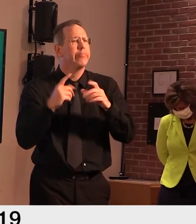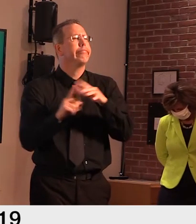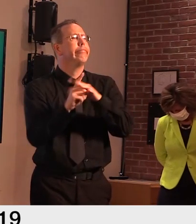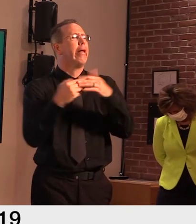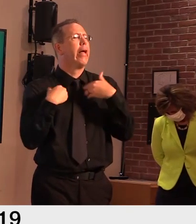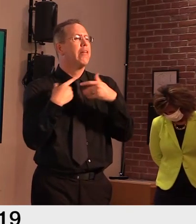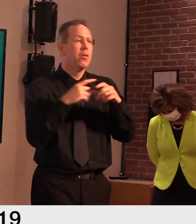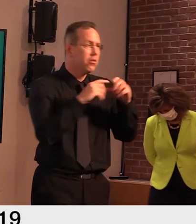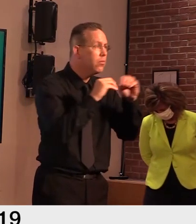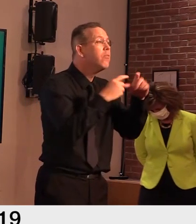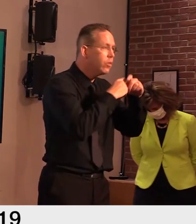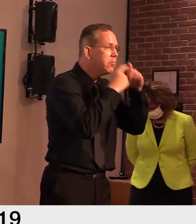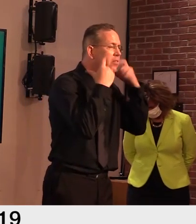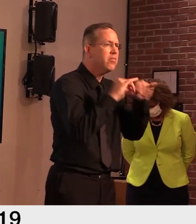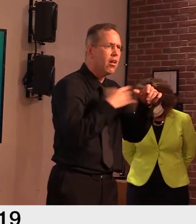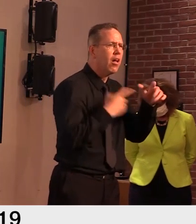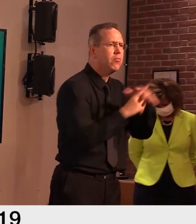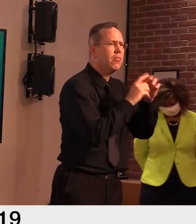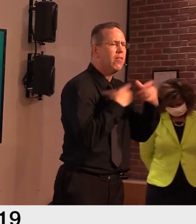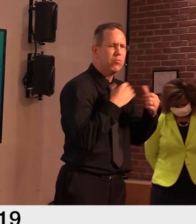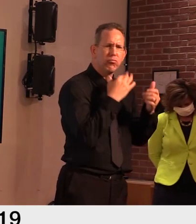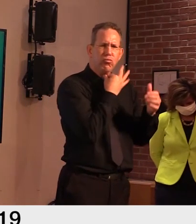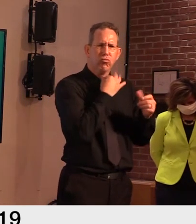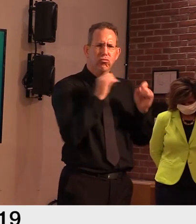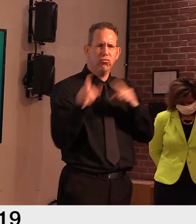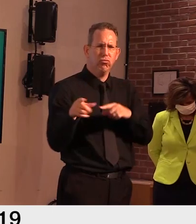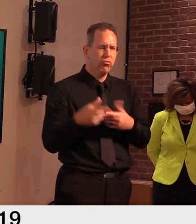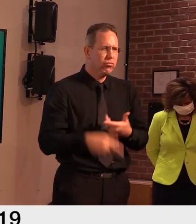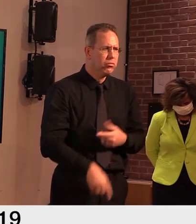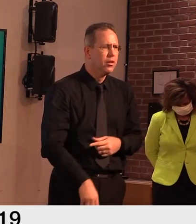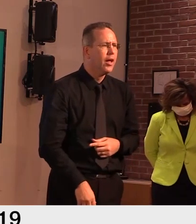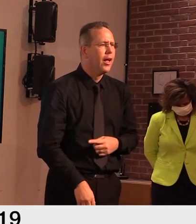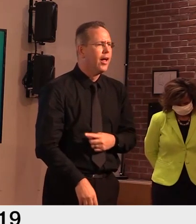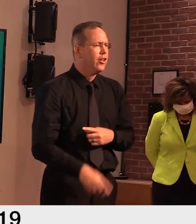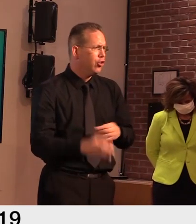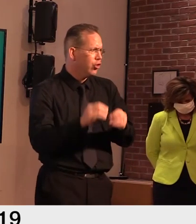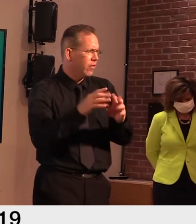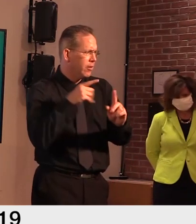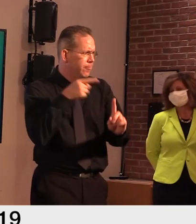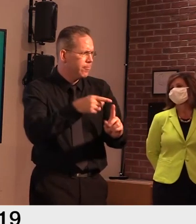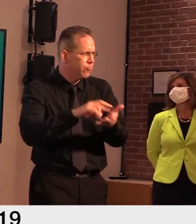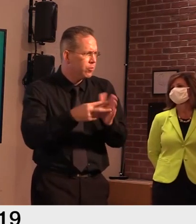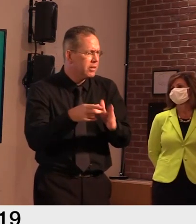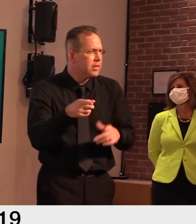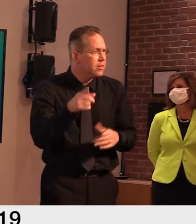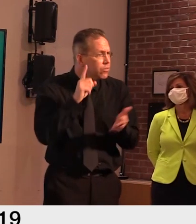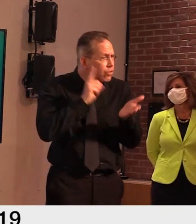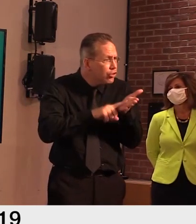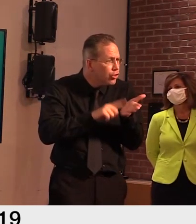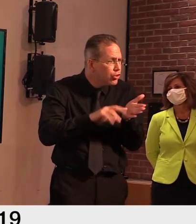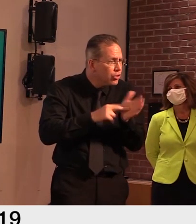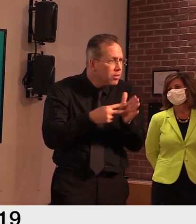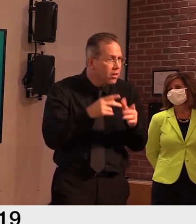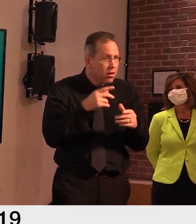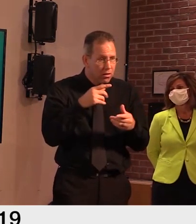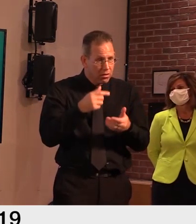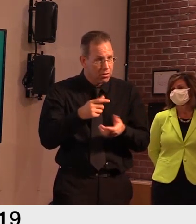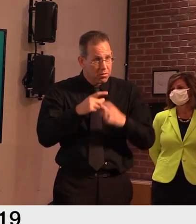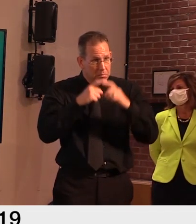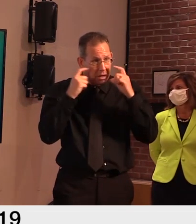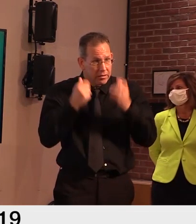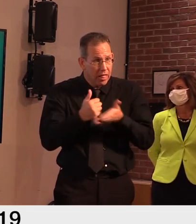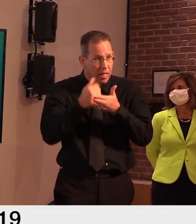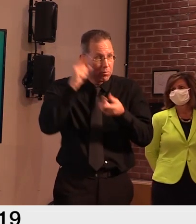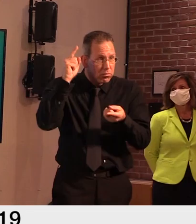So Avery, are you asking me, are there studies that say that wearing masks will make it less likely for you to be